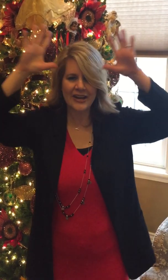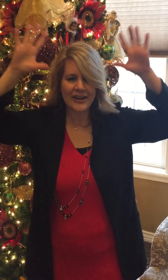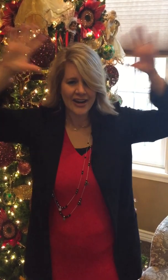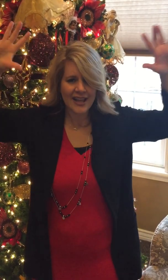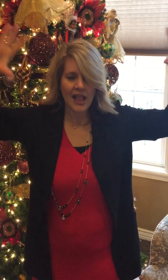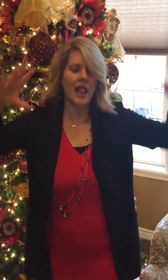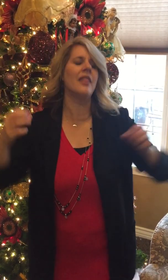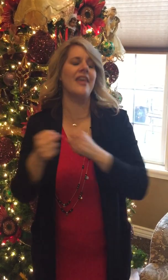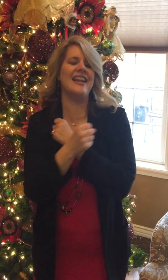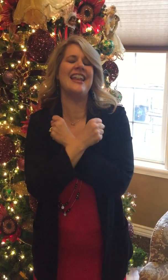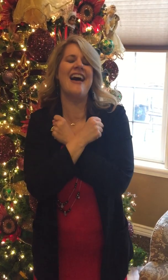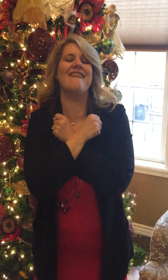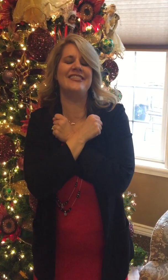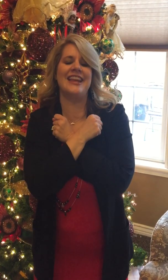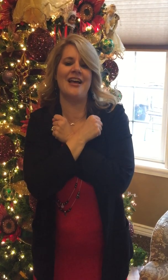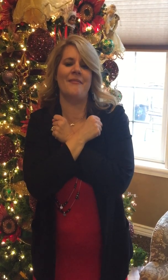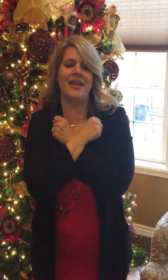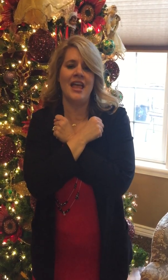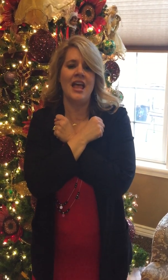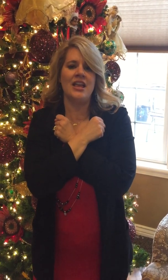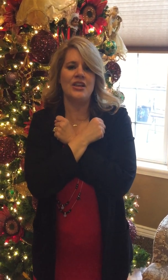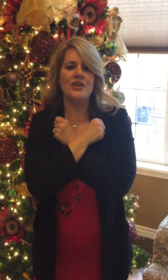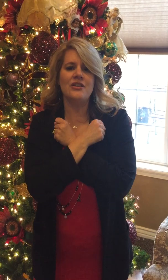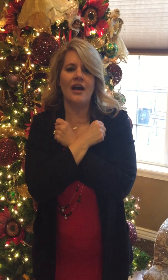reindeer, they loved him. You